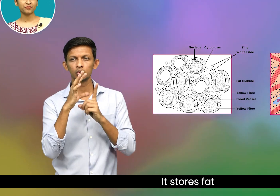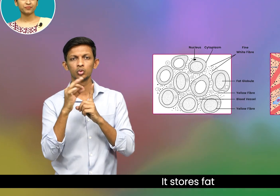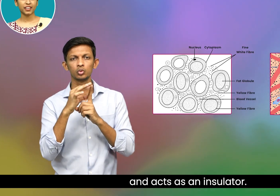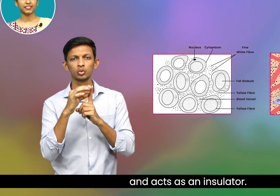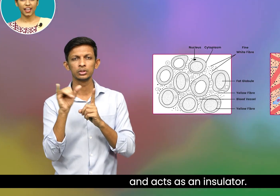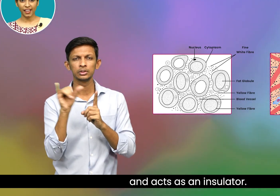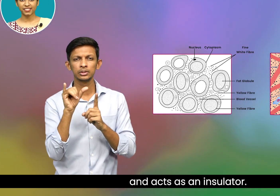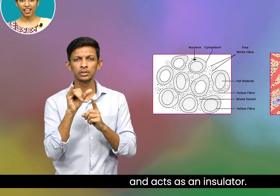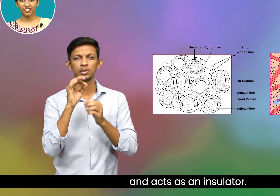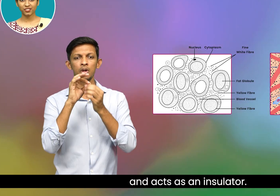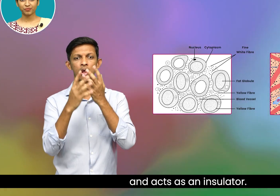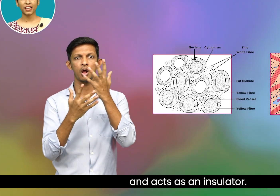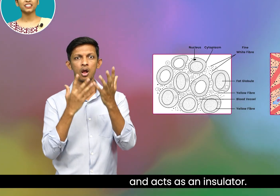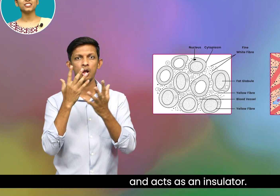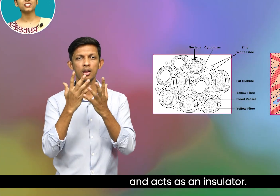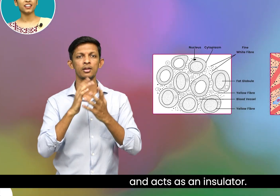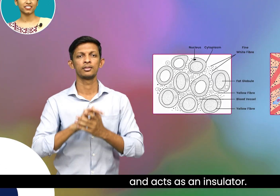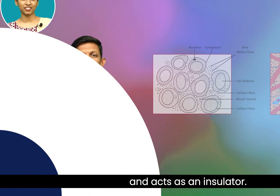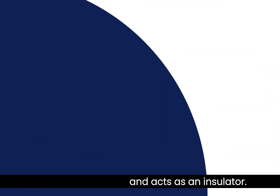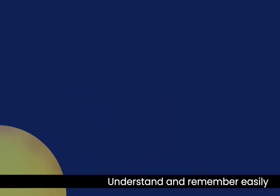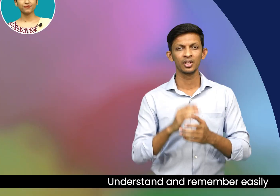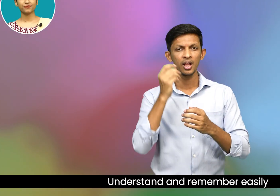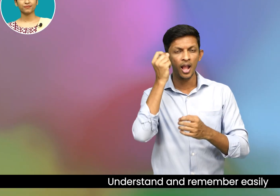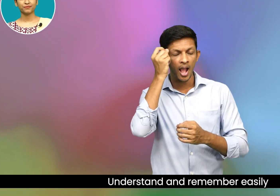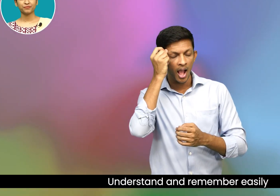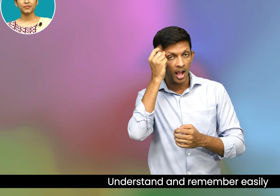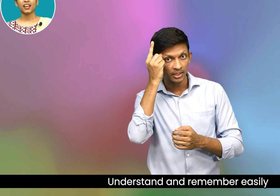fat and acts as an insulator.